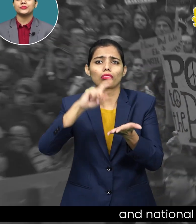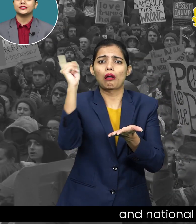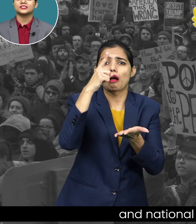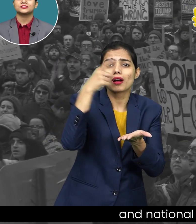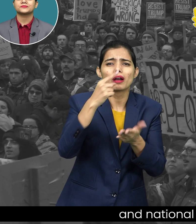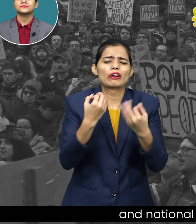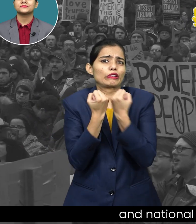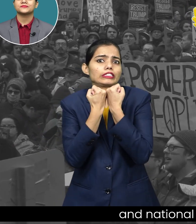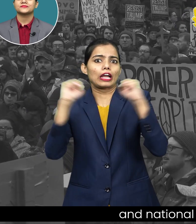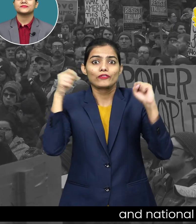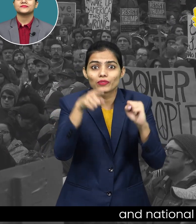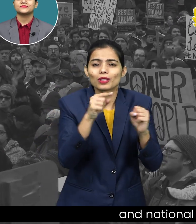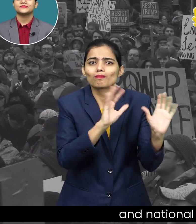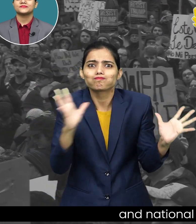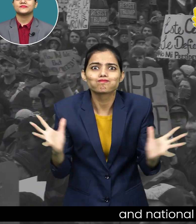liberation movements.